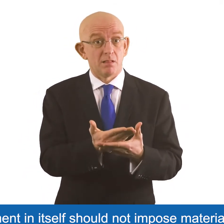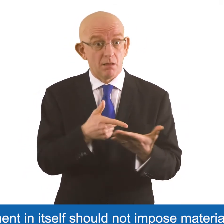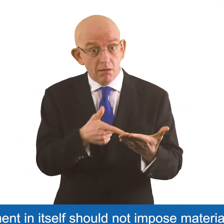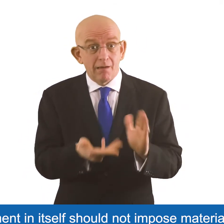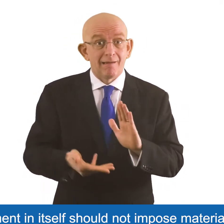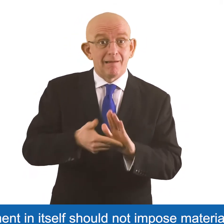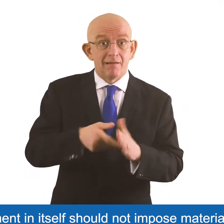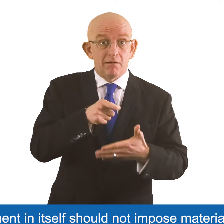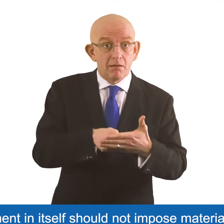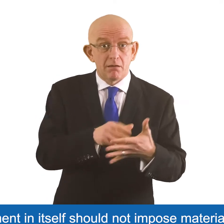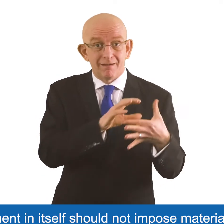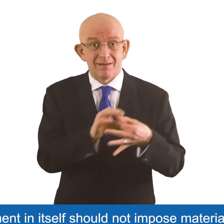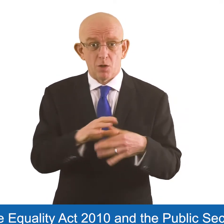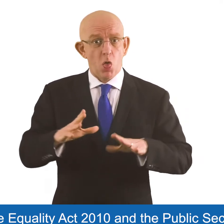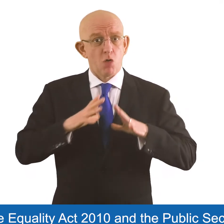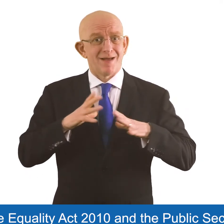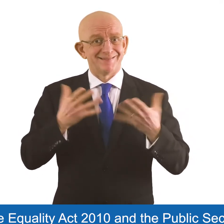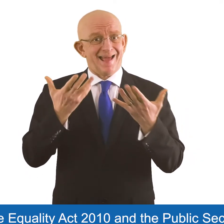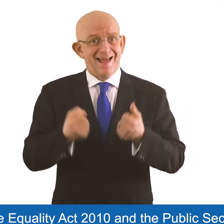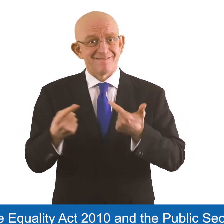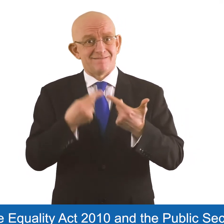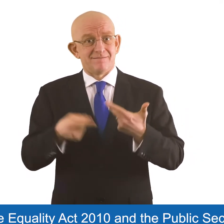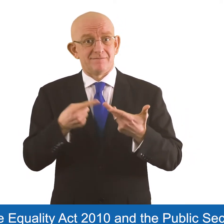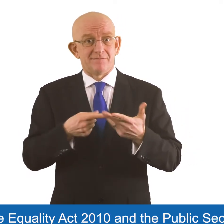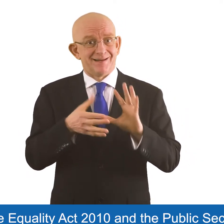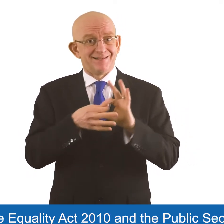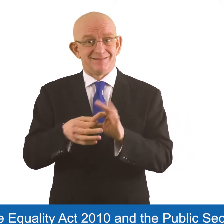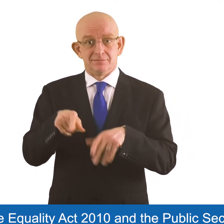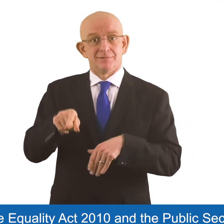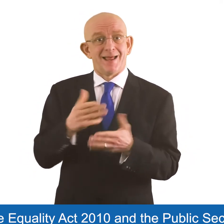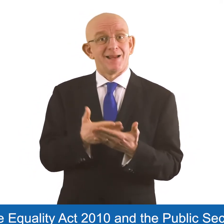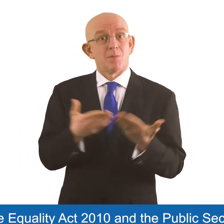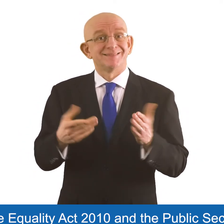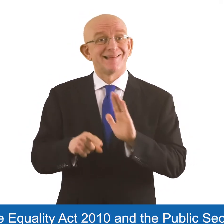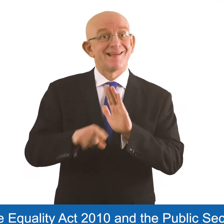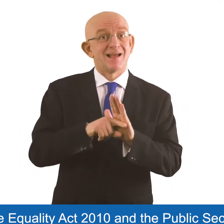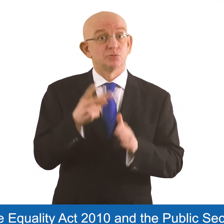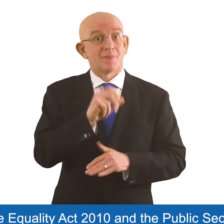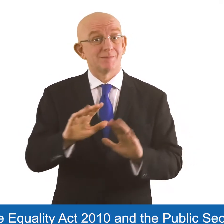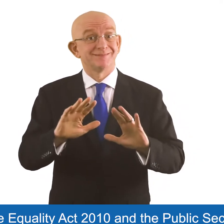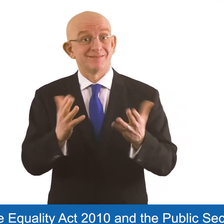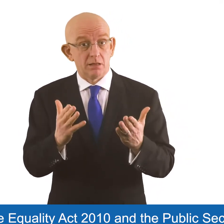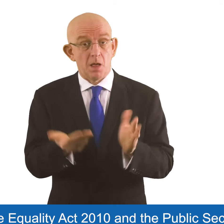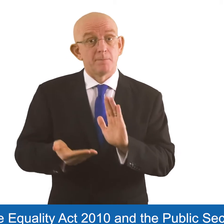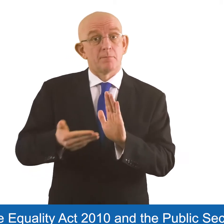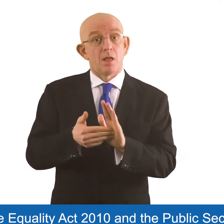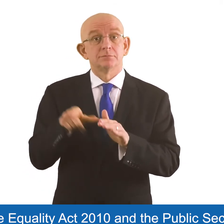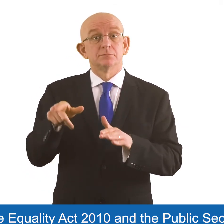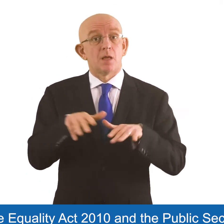requirements /considerations already within the Equality Act 2010 and the Public Sector